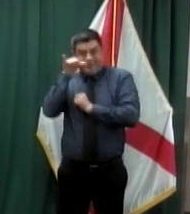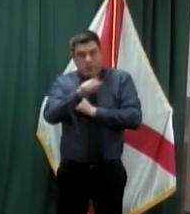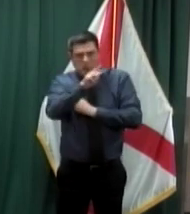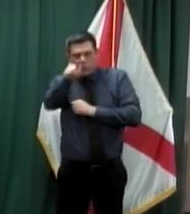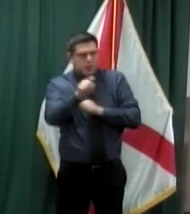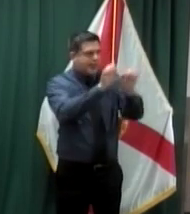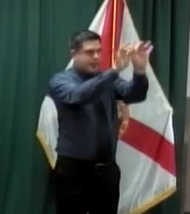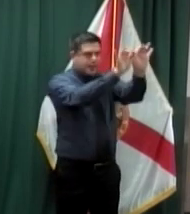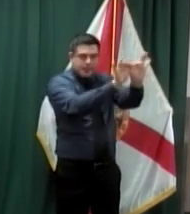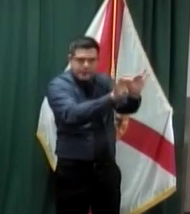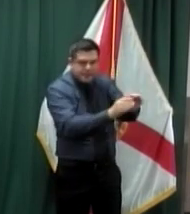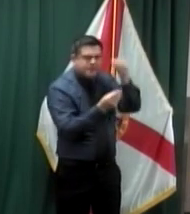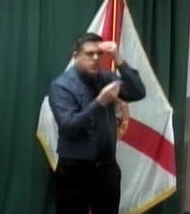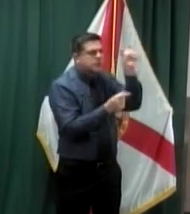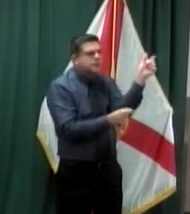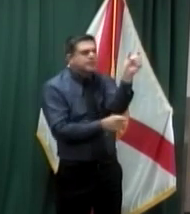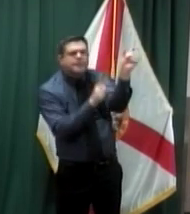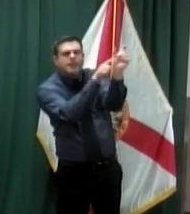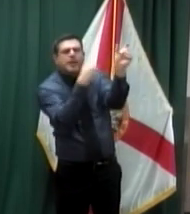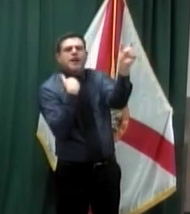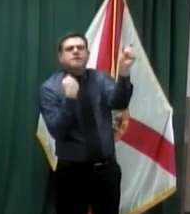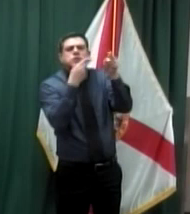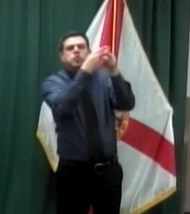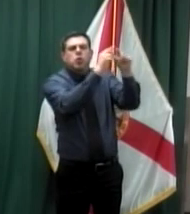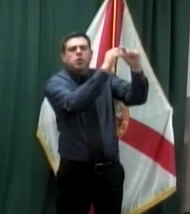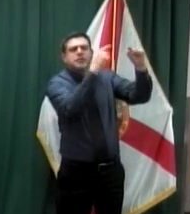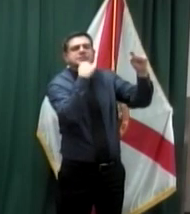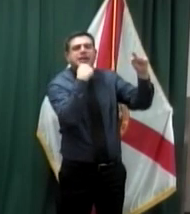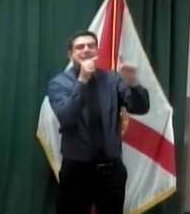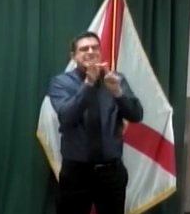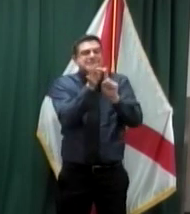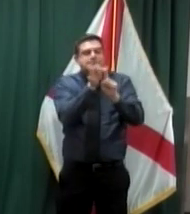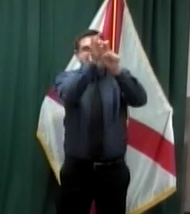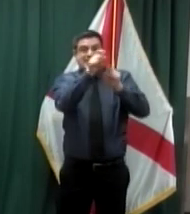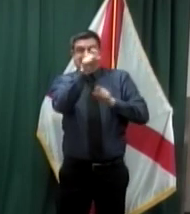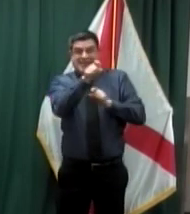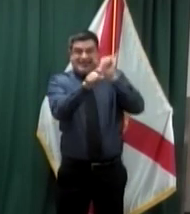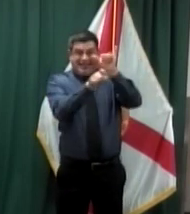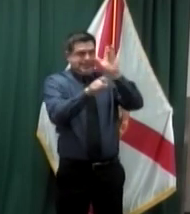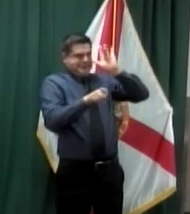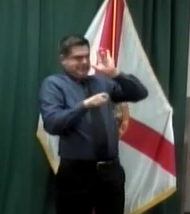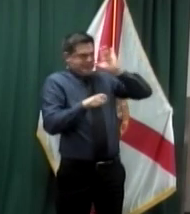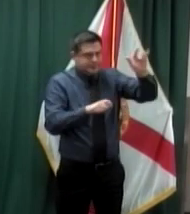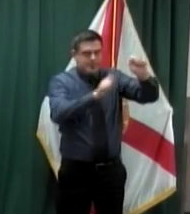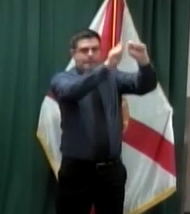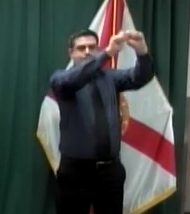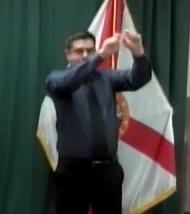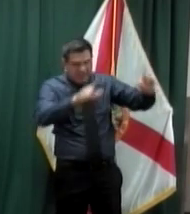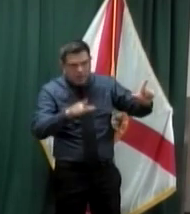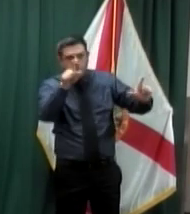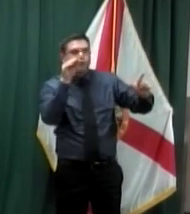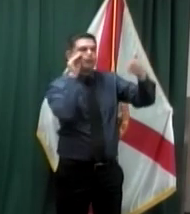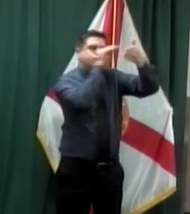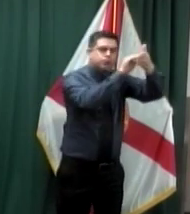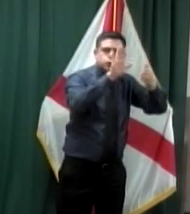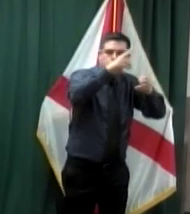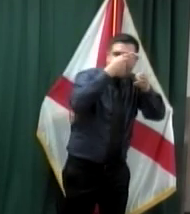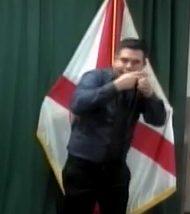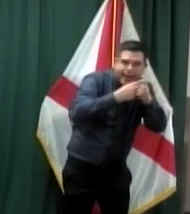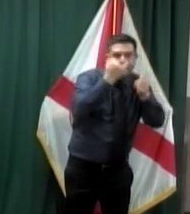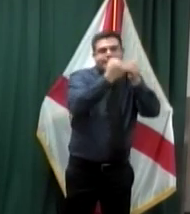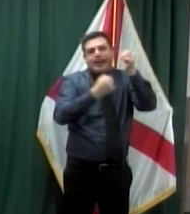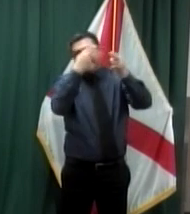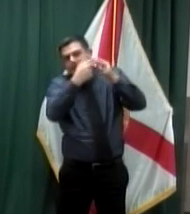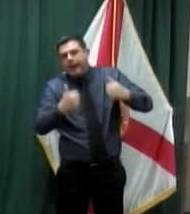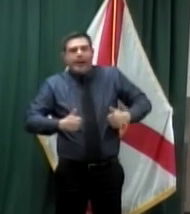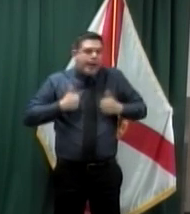program. We will need just some basic information, how to communicate with you, how to contact you, and then what services you may